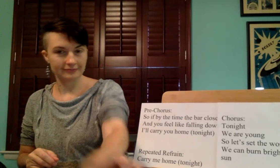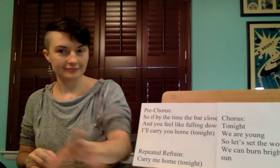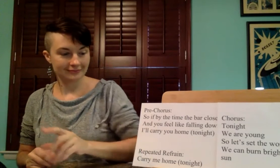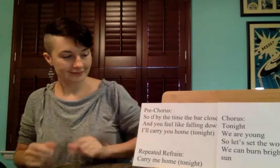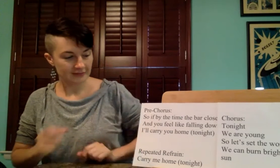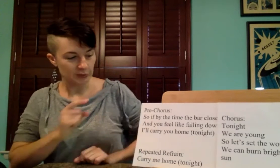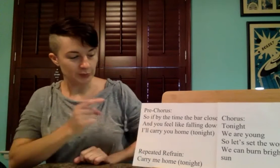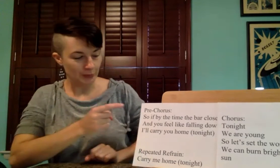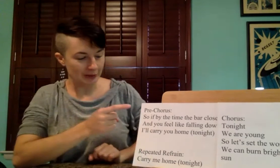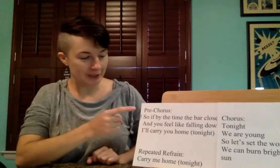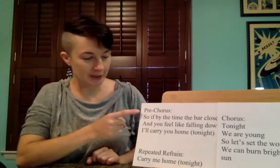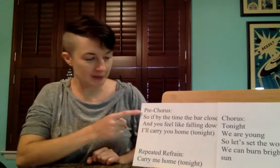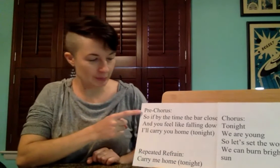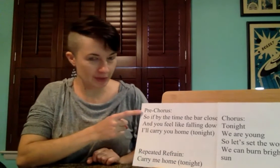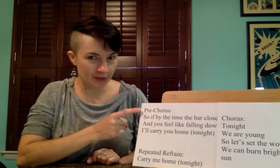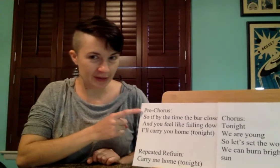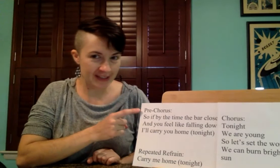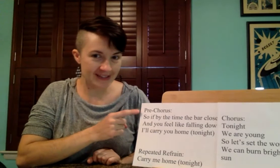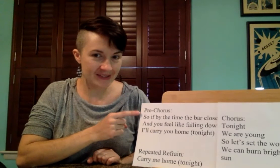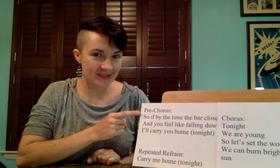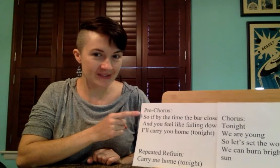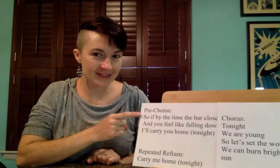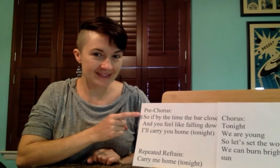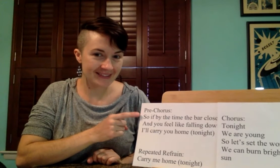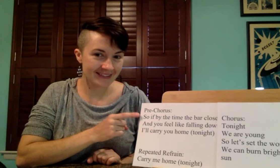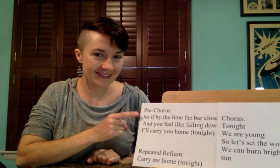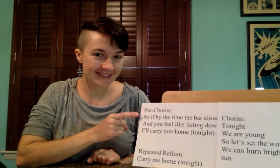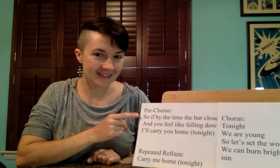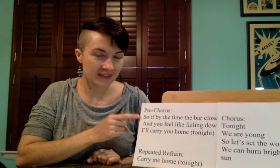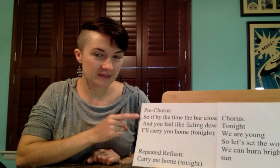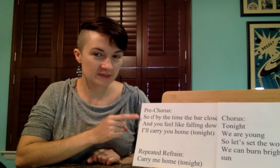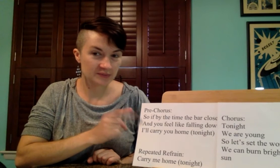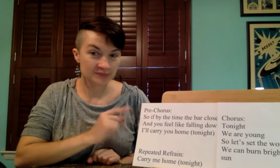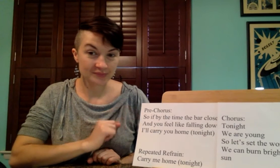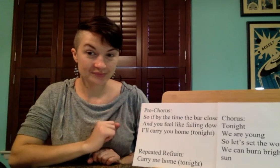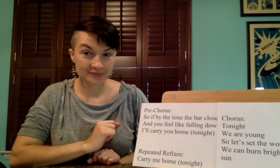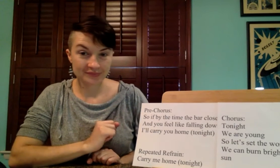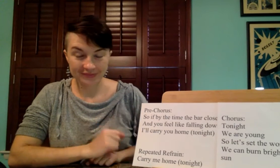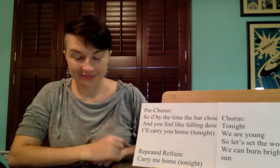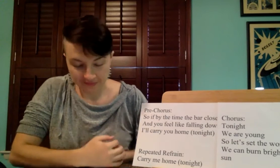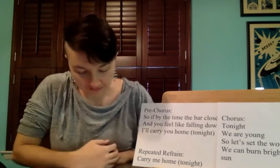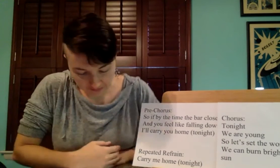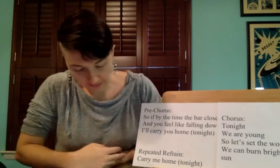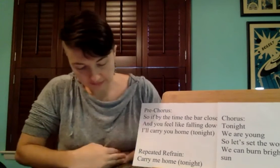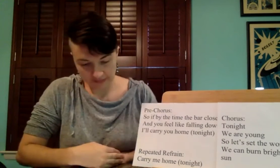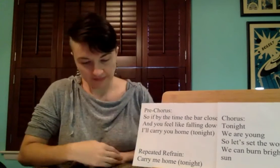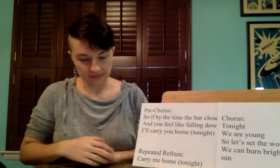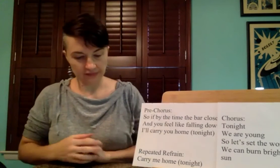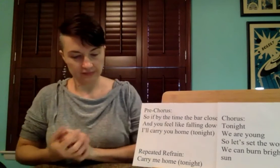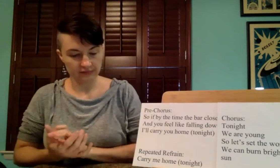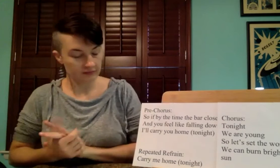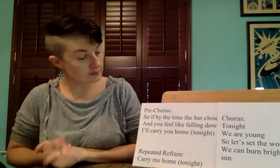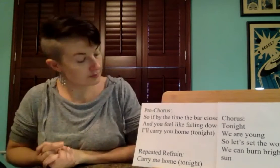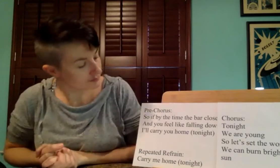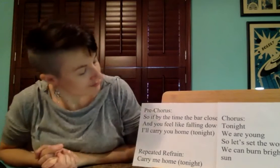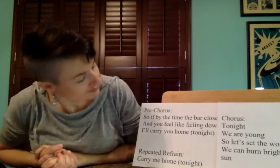forget. But chorus and subtle things, the holes are my apologies. You know, I'm trying hard to take